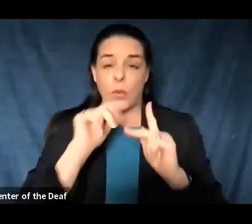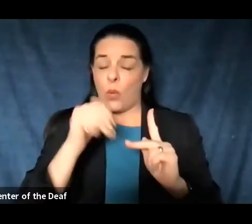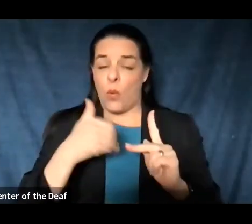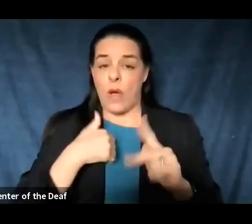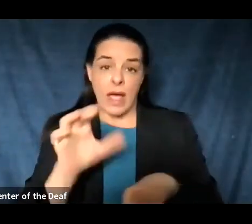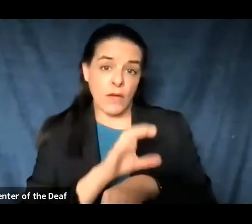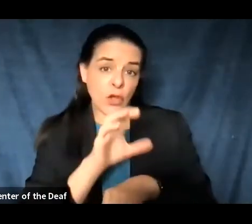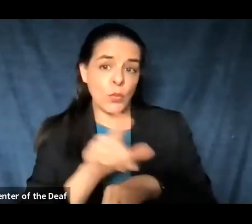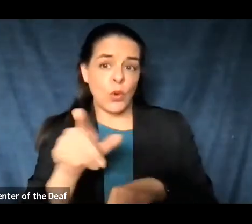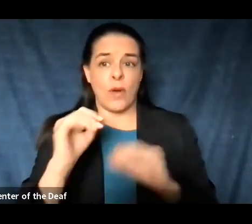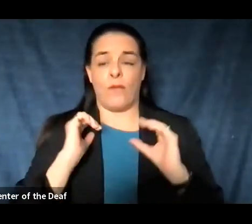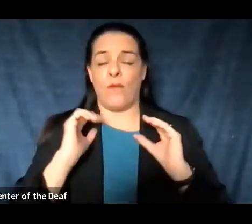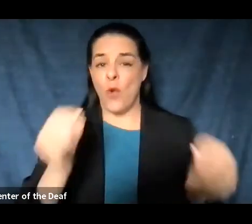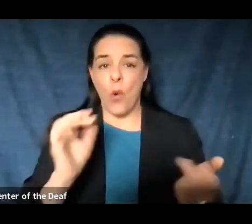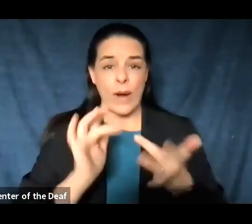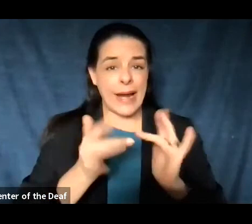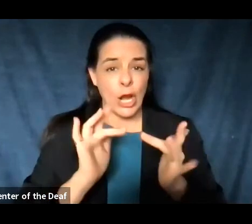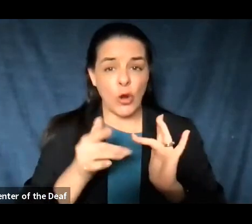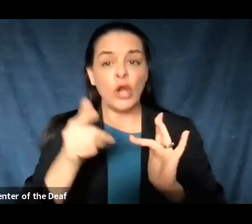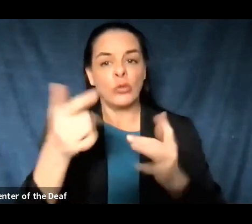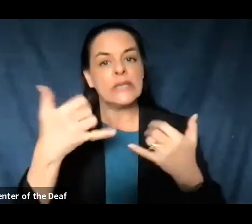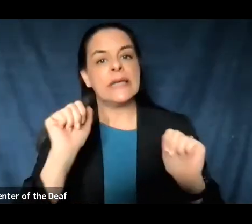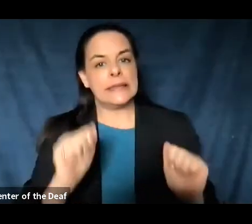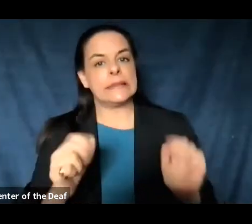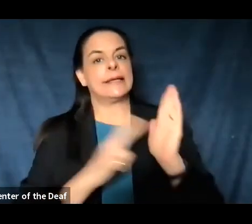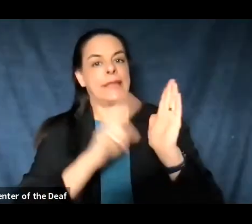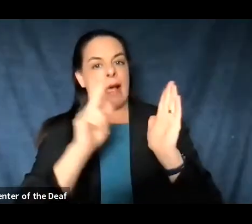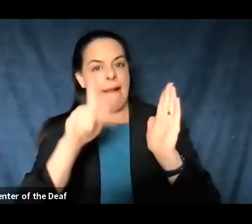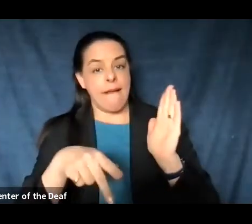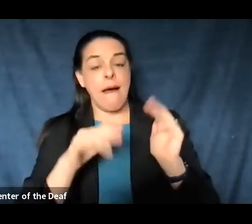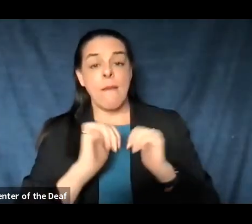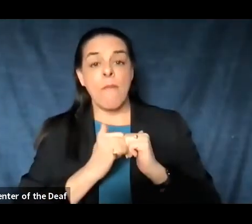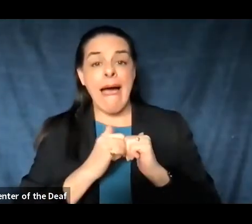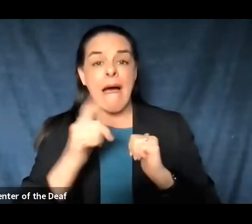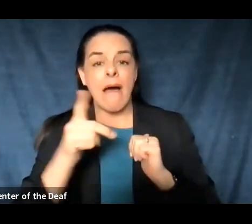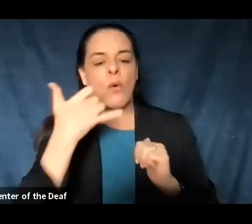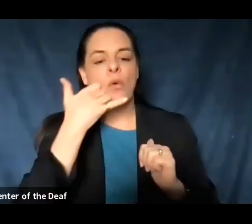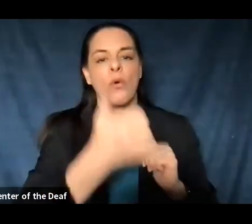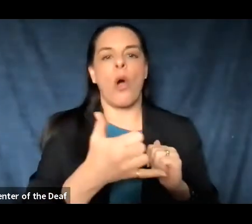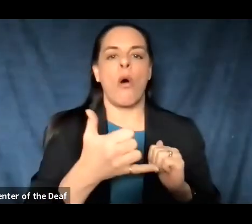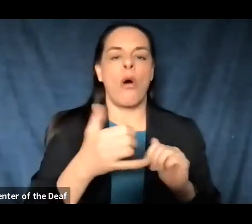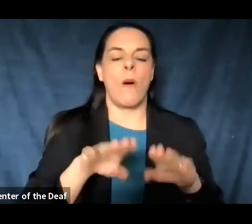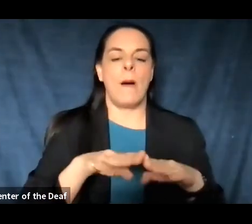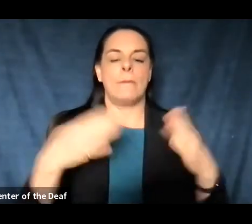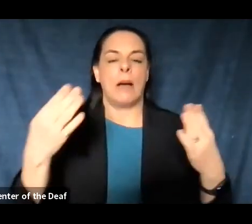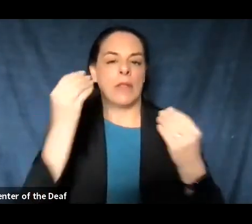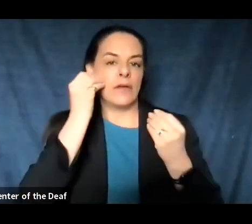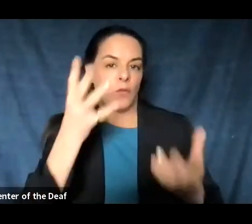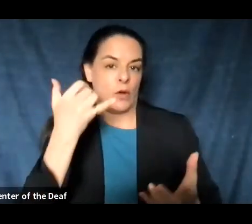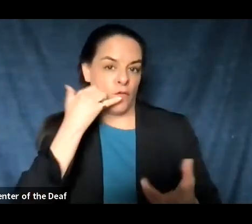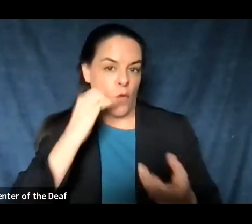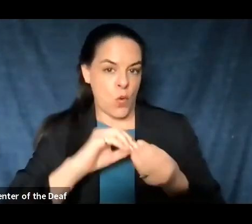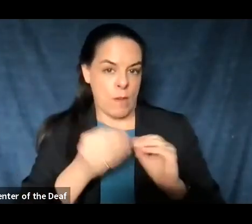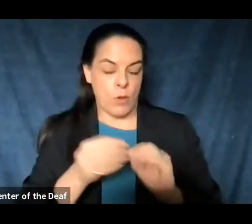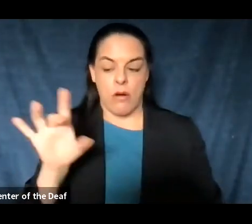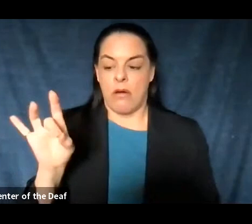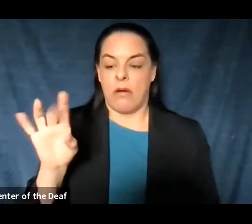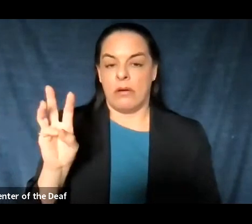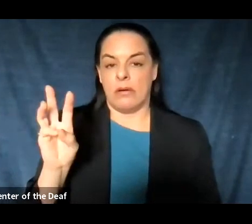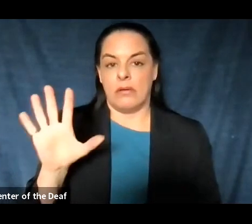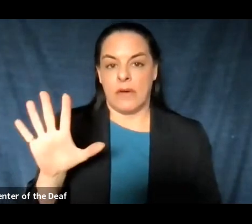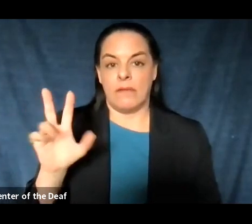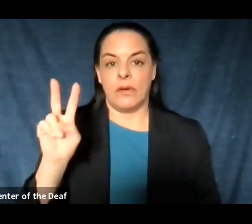internet access, you may still sign up on the wait list by calling the KCHD Public Information Line,